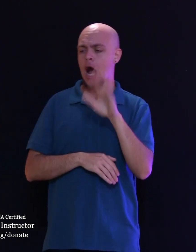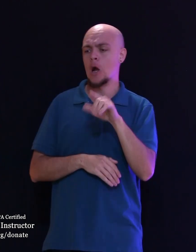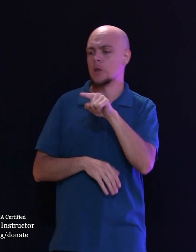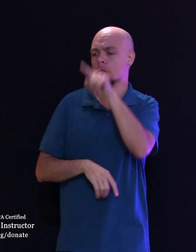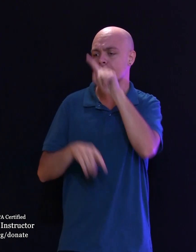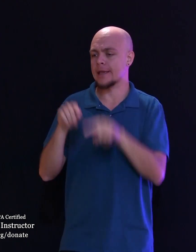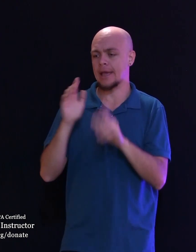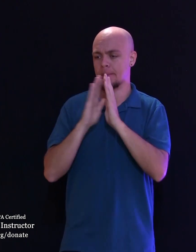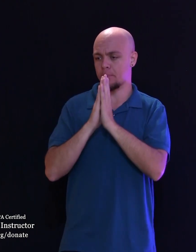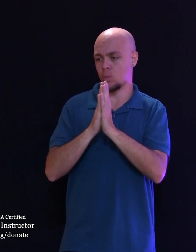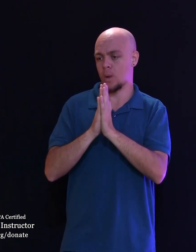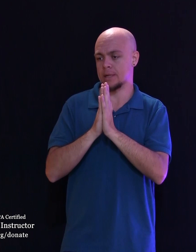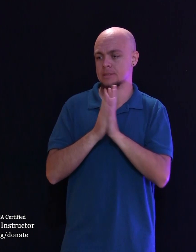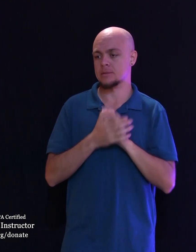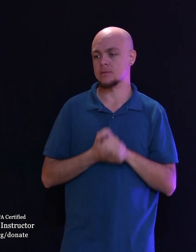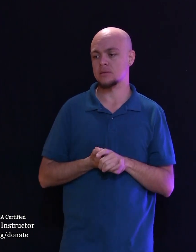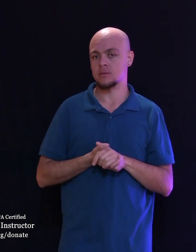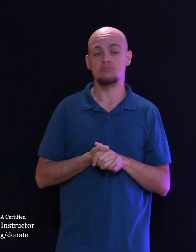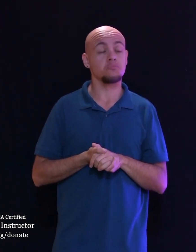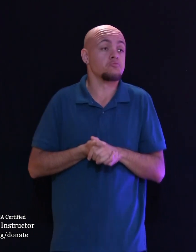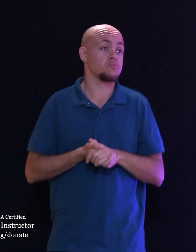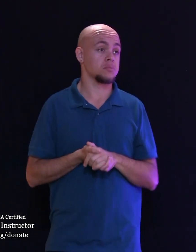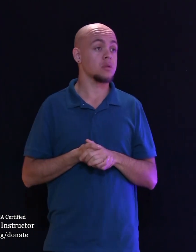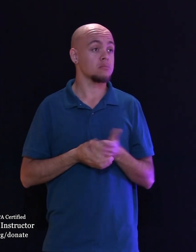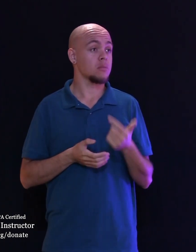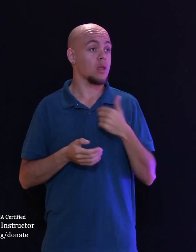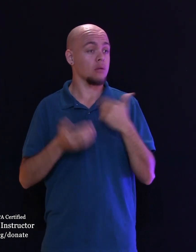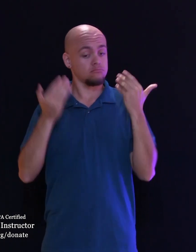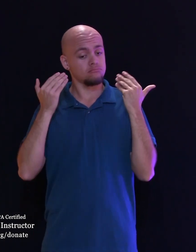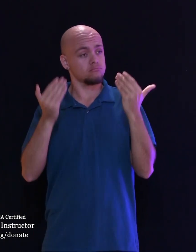You can't stop me from the exercise of my religion.